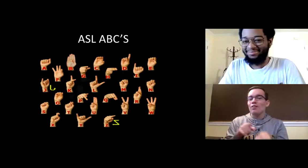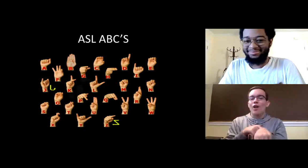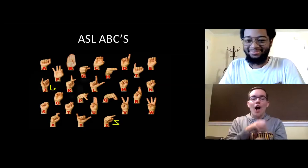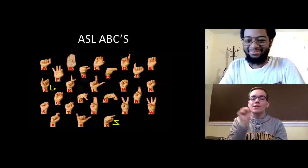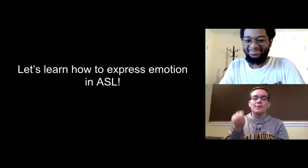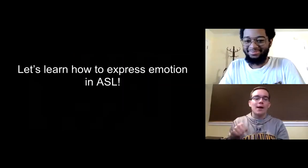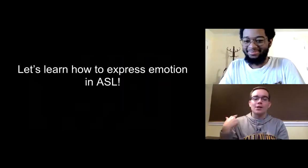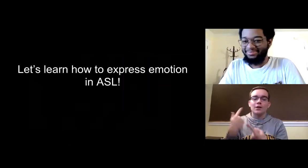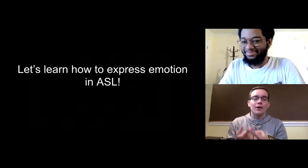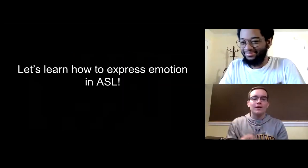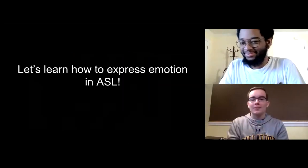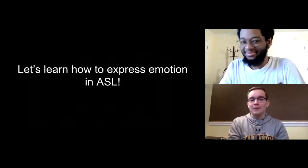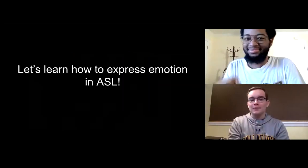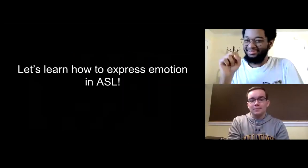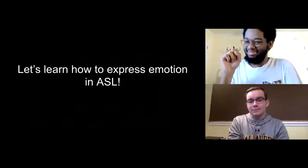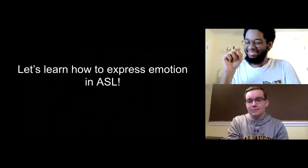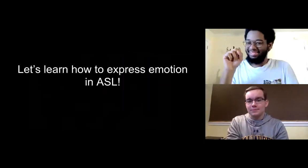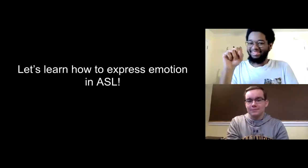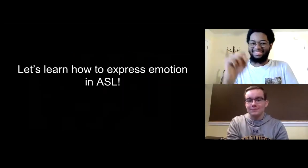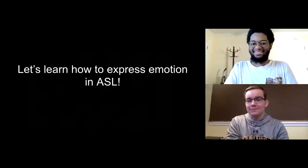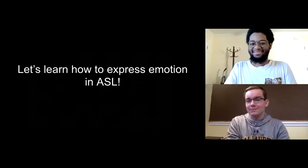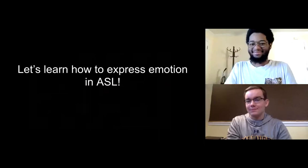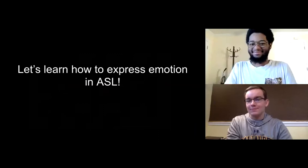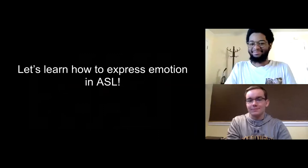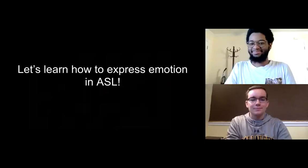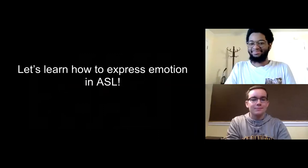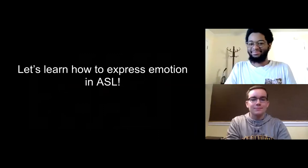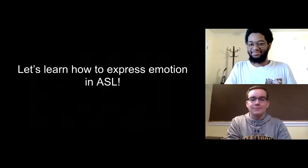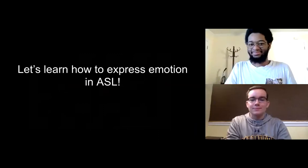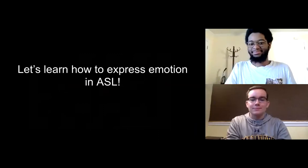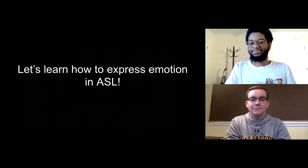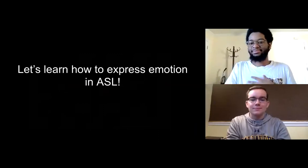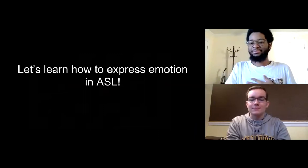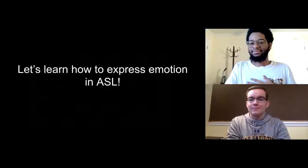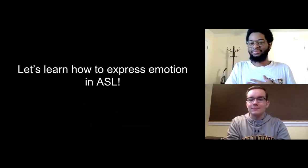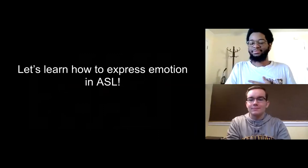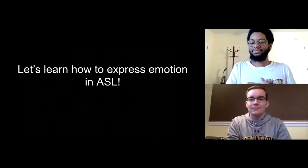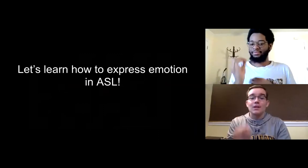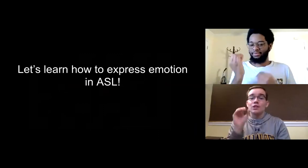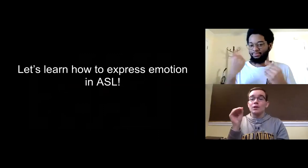on my mind. I'm the same. It's been a long semester so far. Definitely.